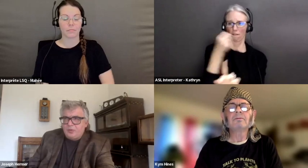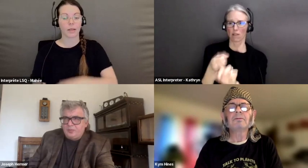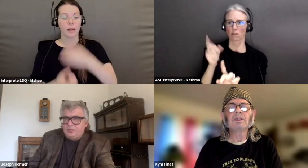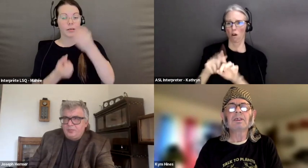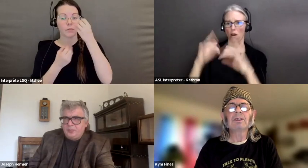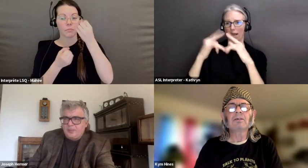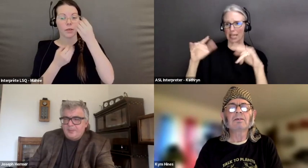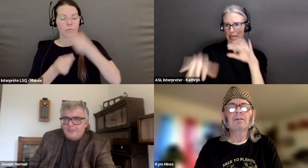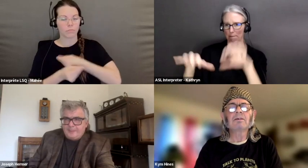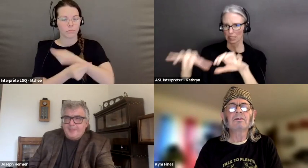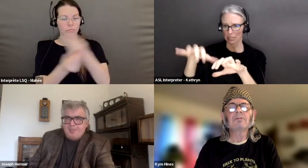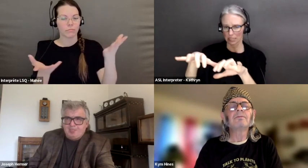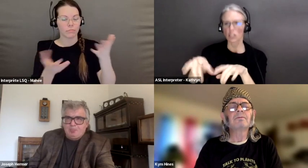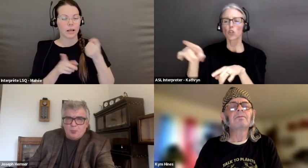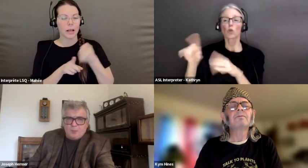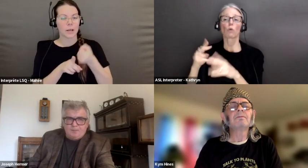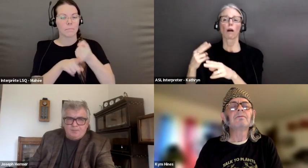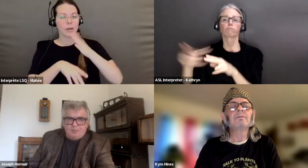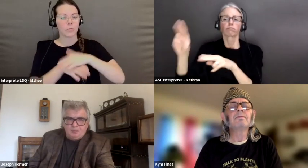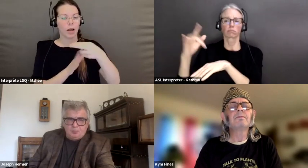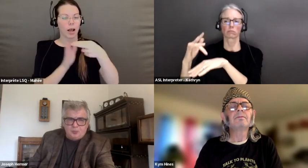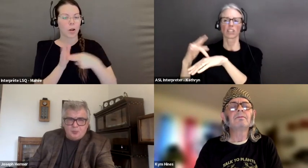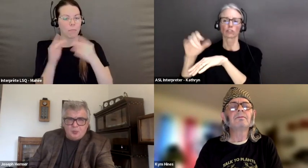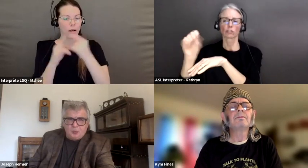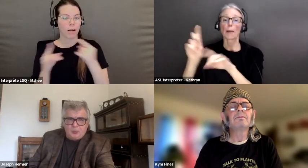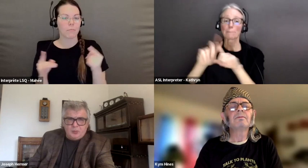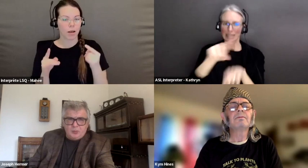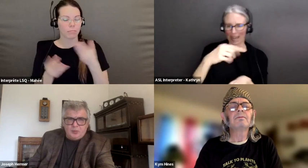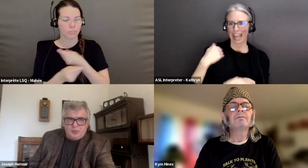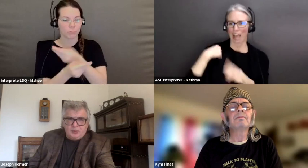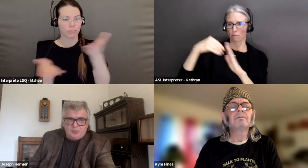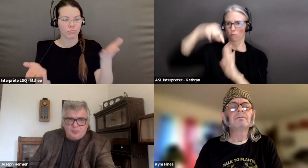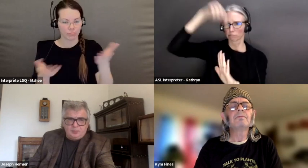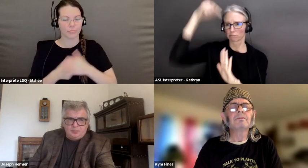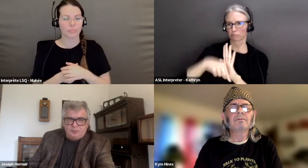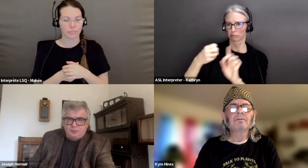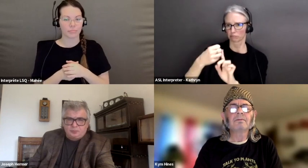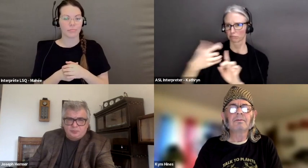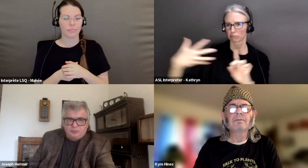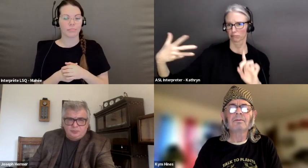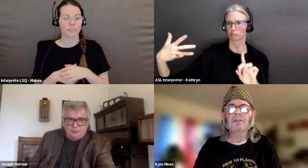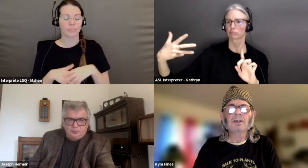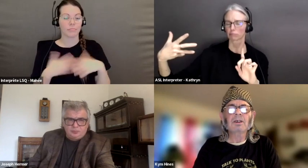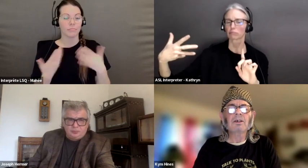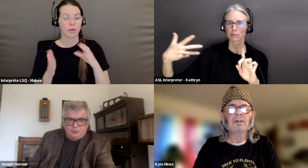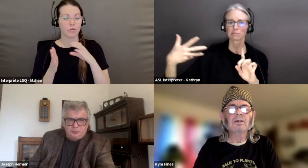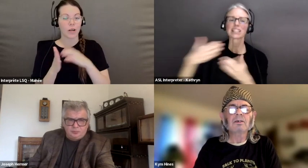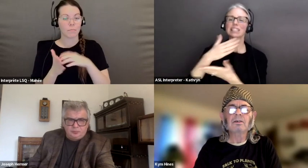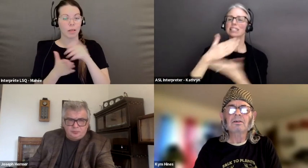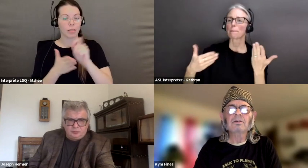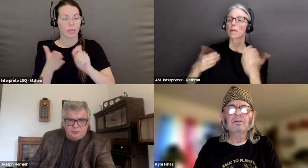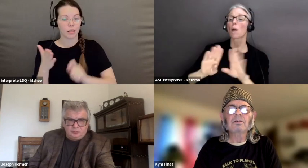just to know that there's a chapter and there's a framework there to better understand some of exactly the harassment, the moving along,